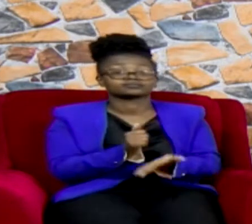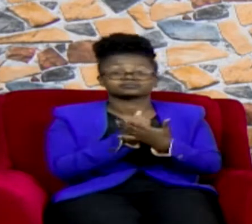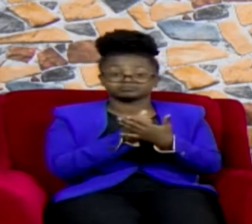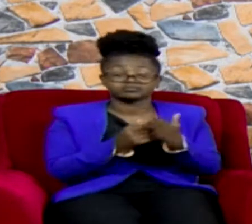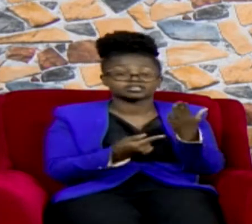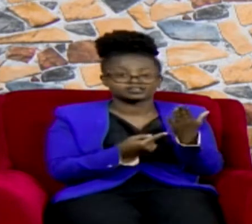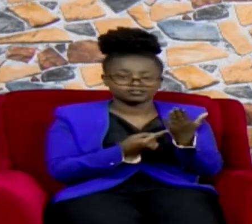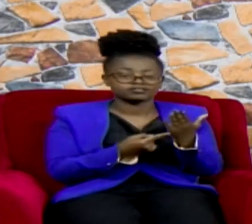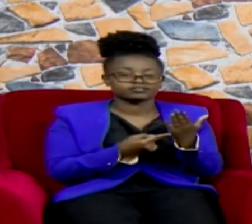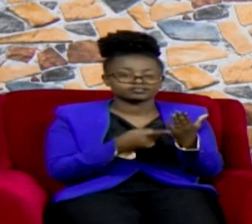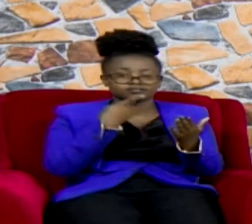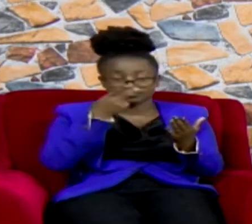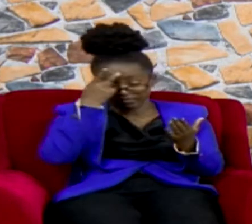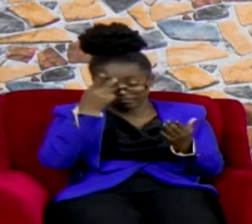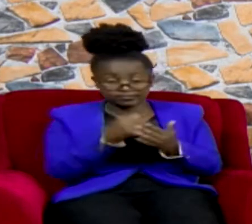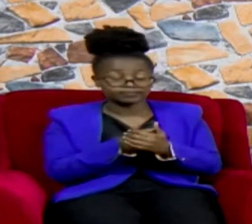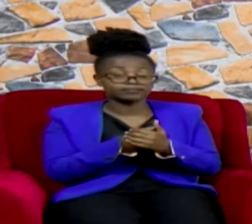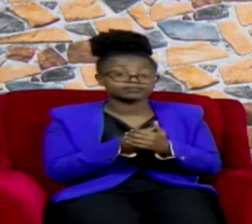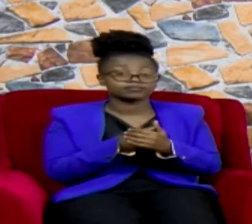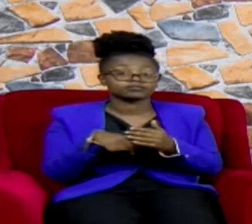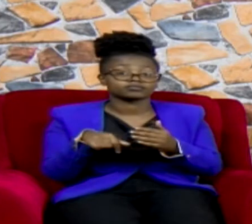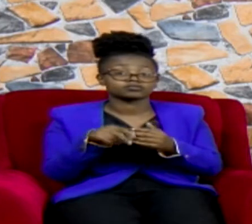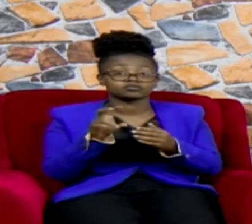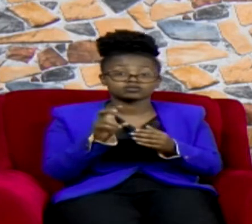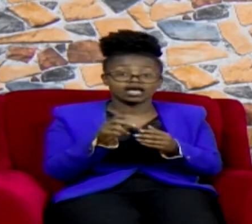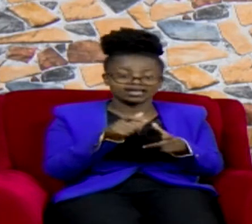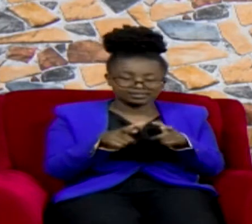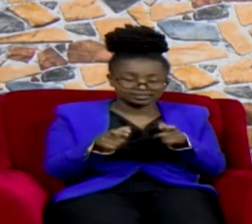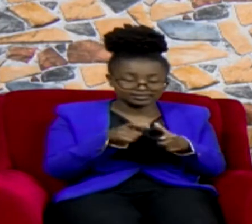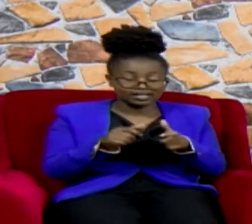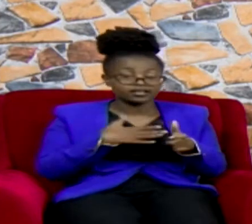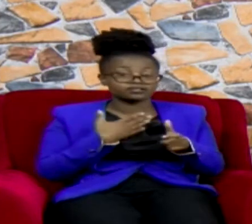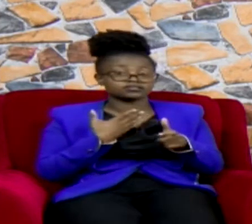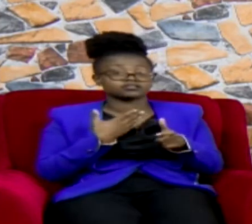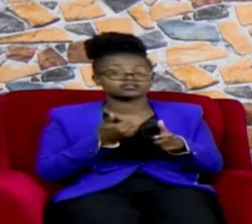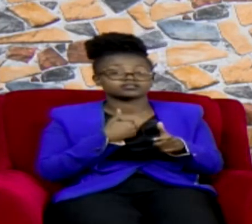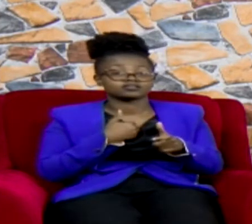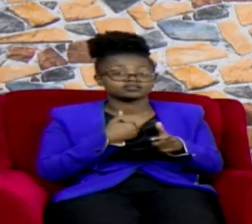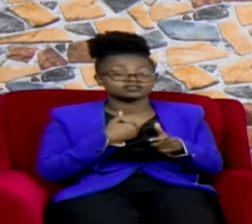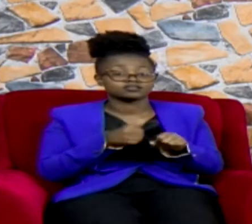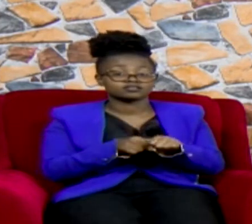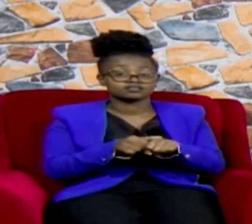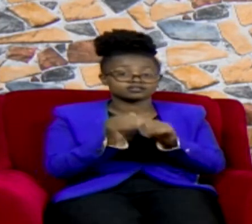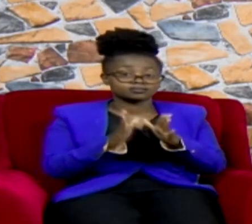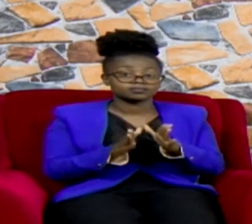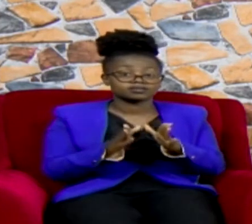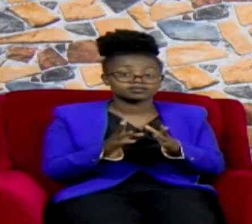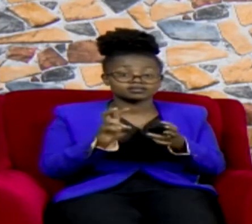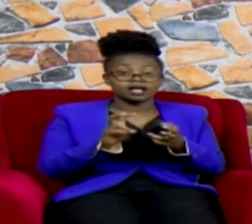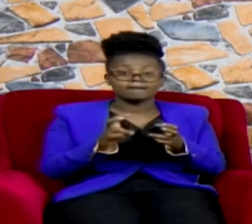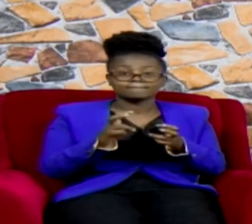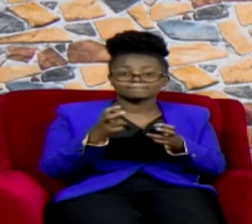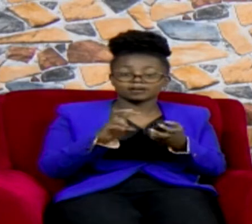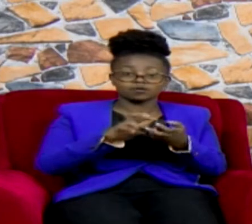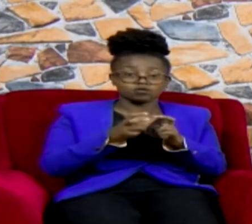is helping us as parents. So you can drop us a message. We'll try and have our therapist contacts just in case you'd like